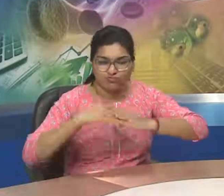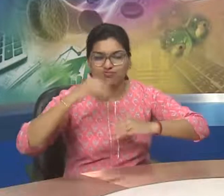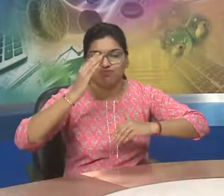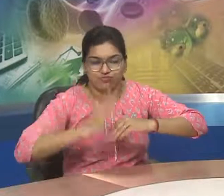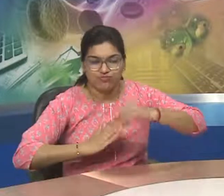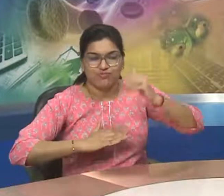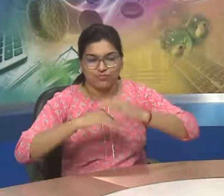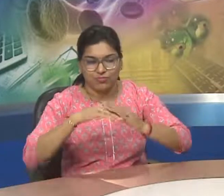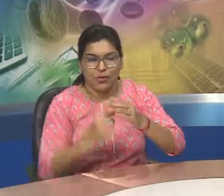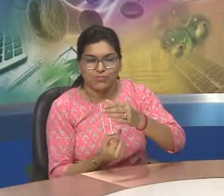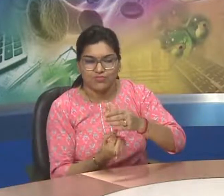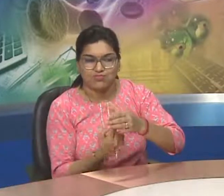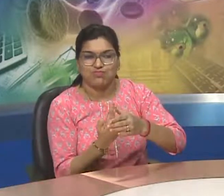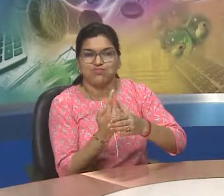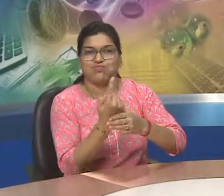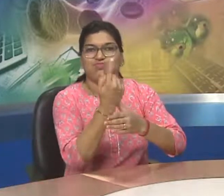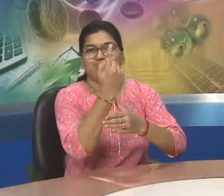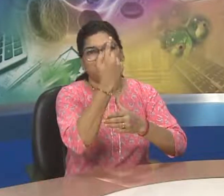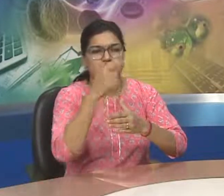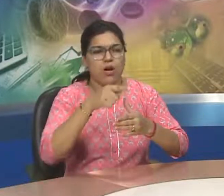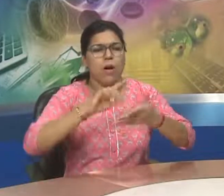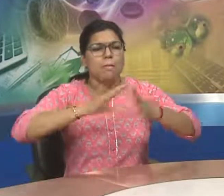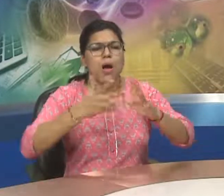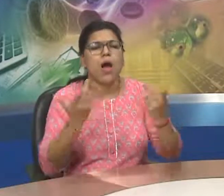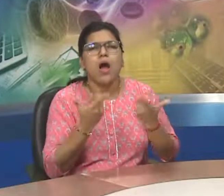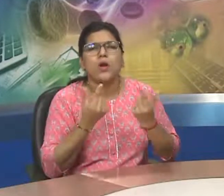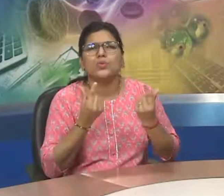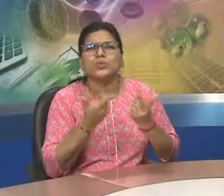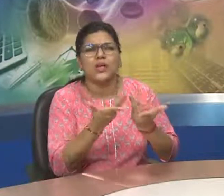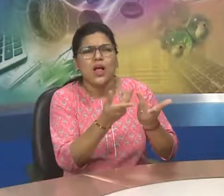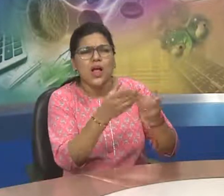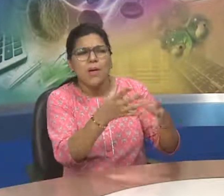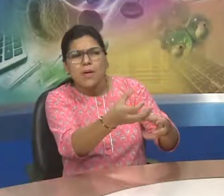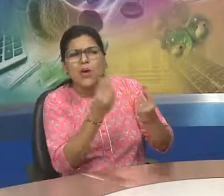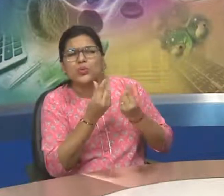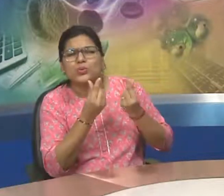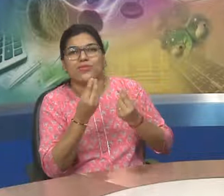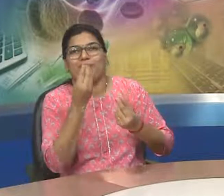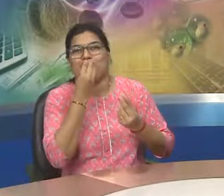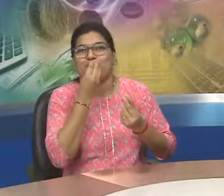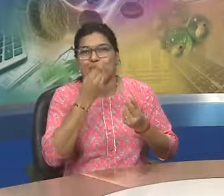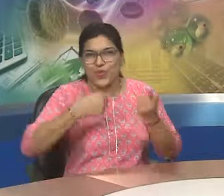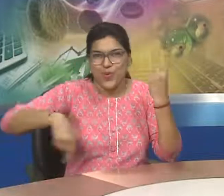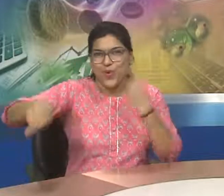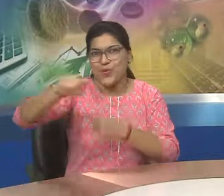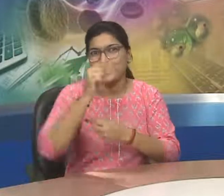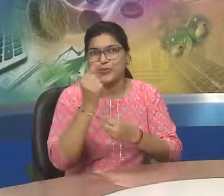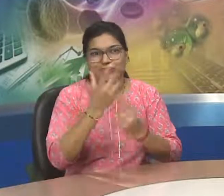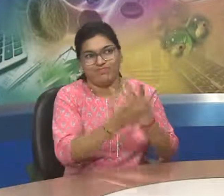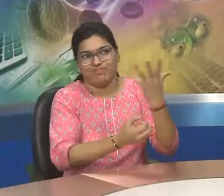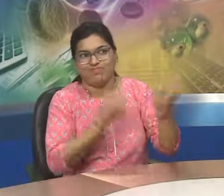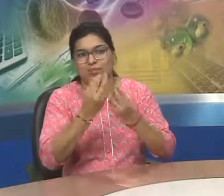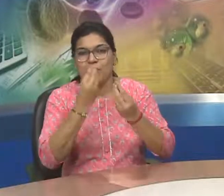prepare food through photosynthesis for all